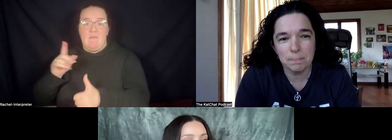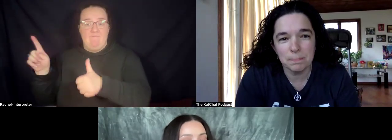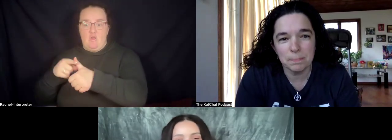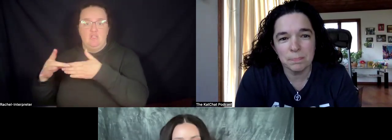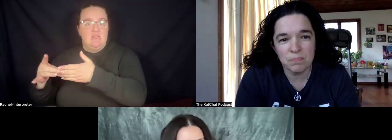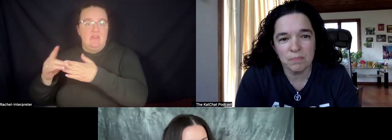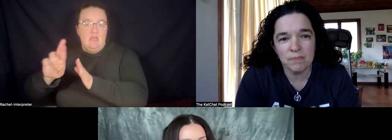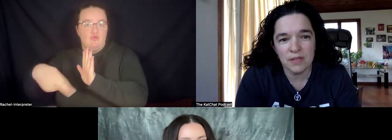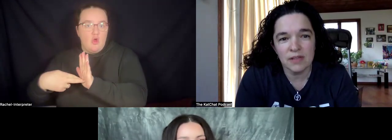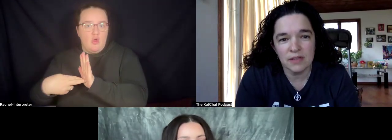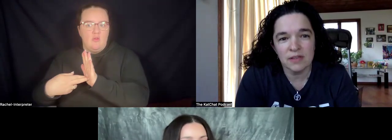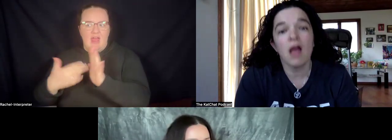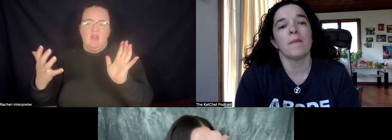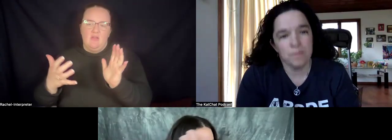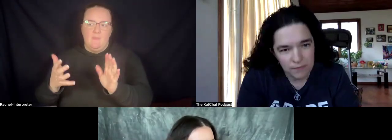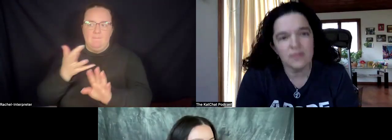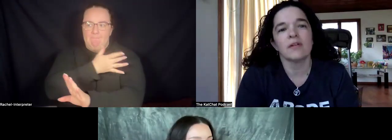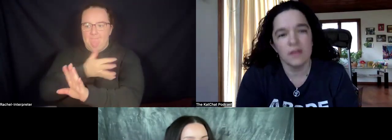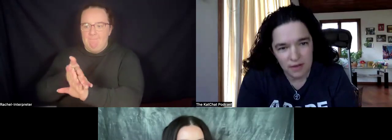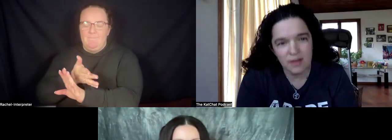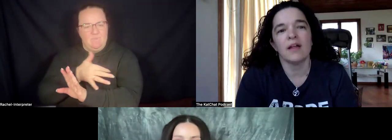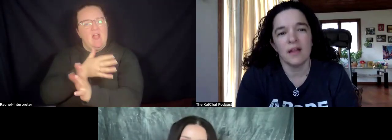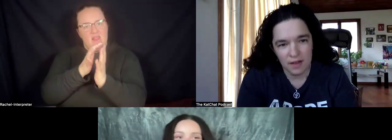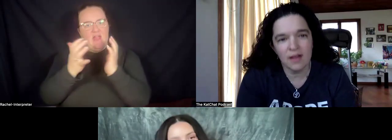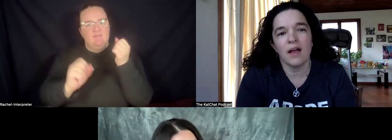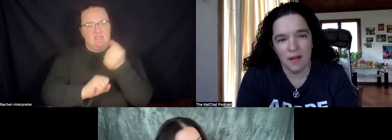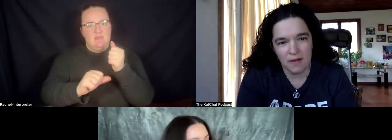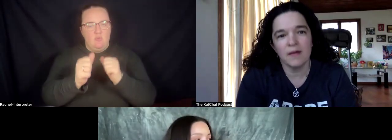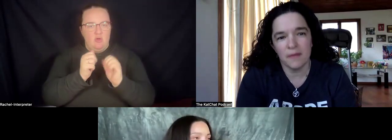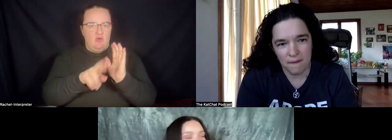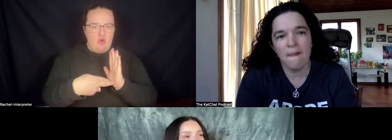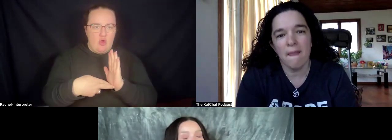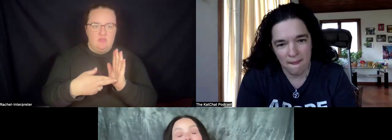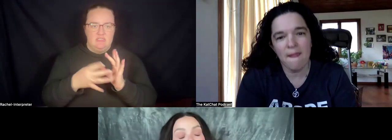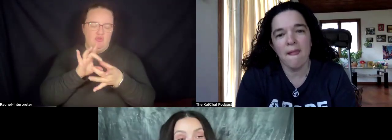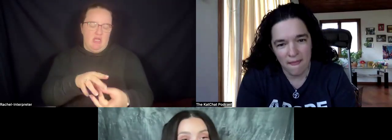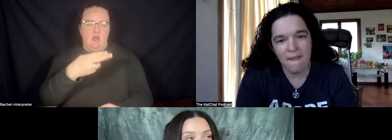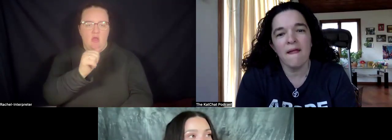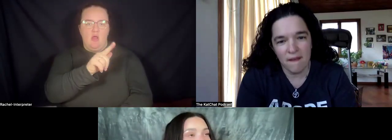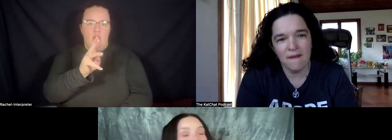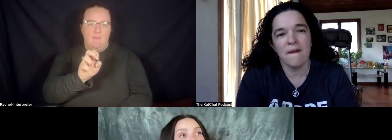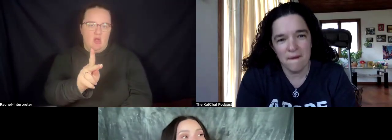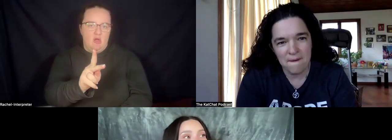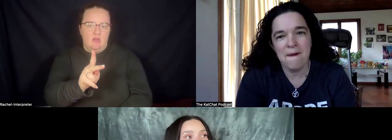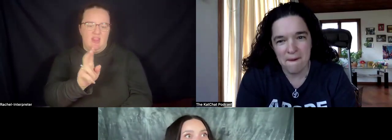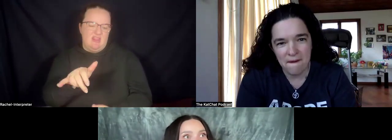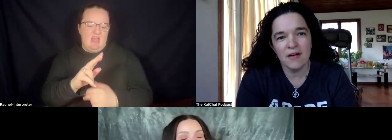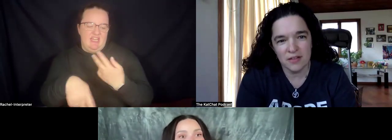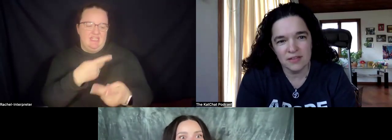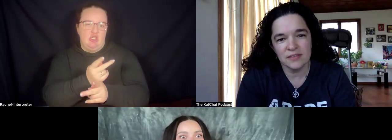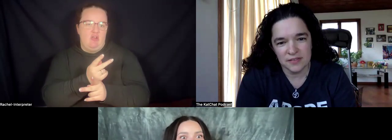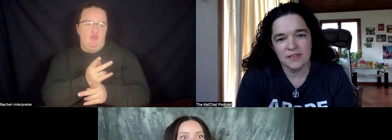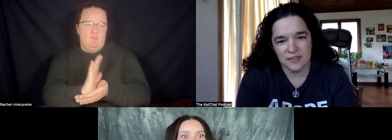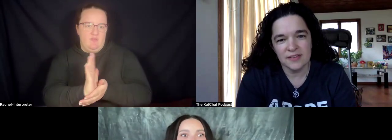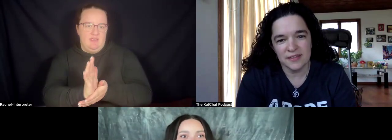So I'd done a lot of supporting roles up until then in the world of Hallmark, that genre itself. So this was the